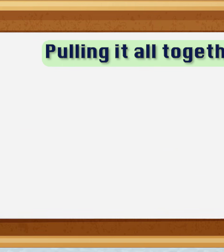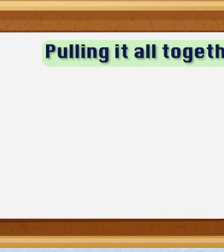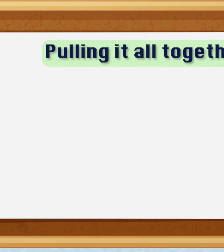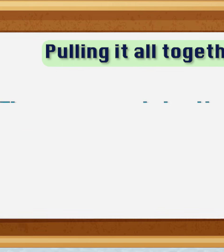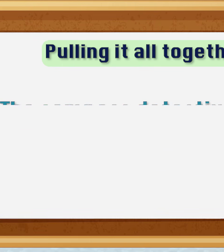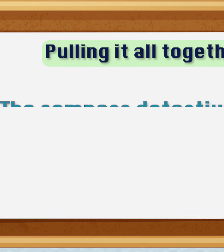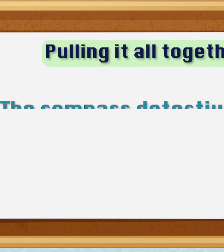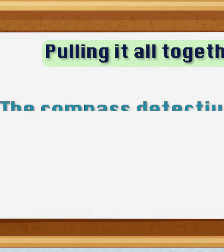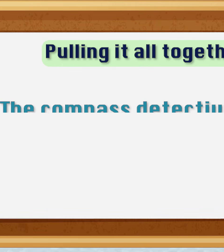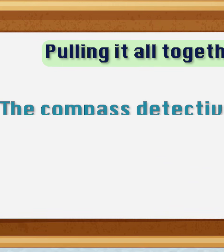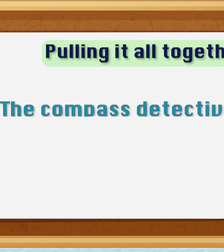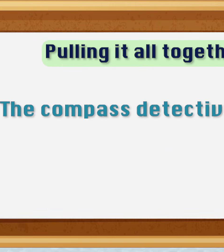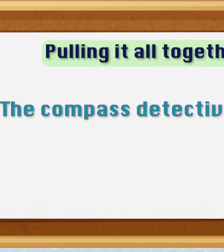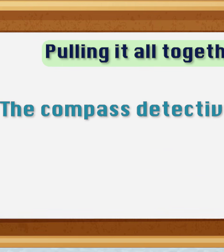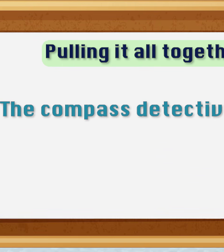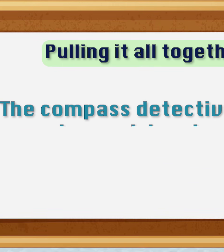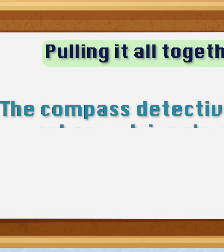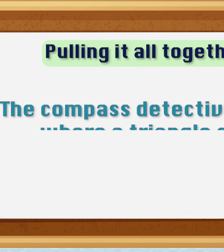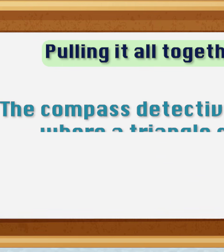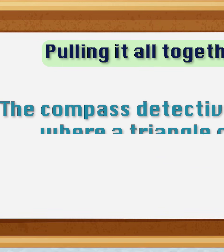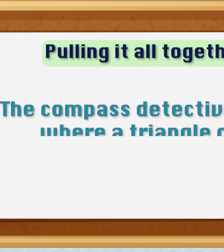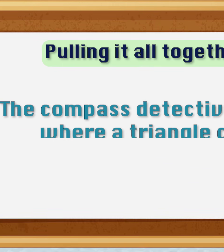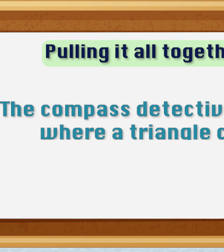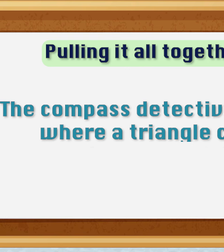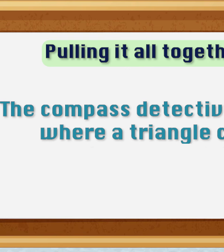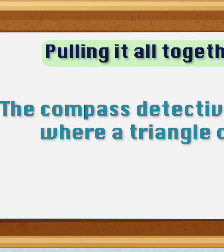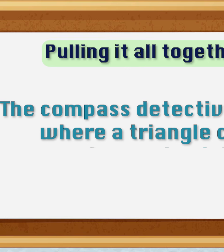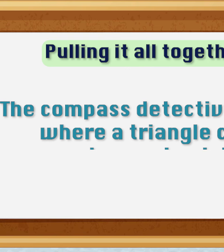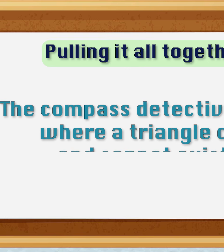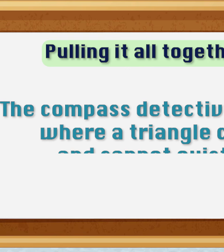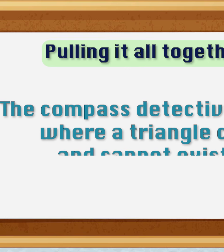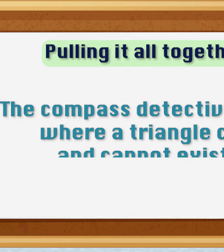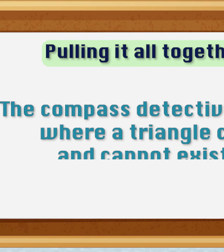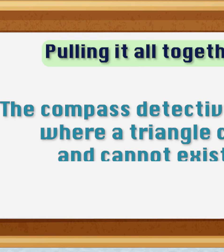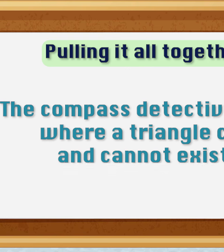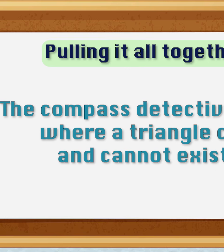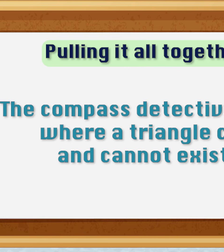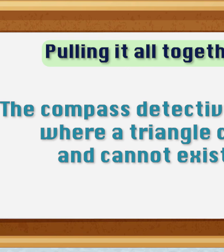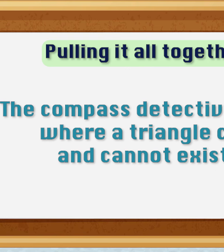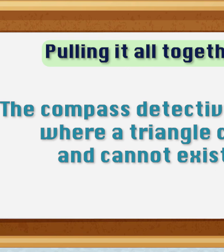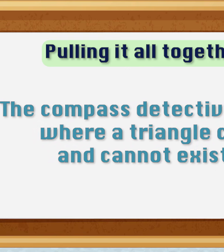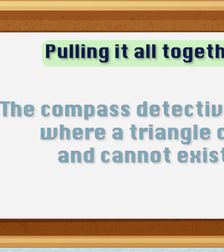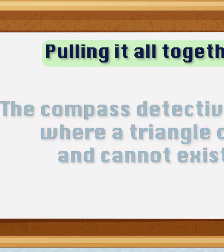The compass detective shows where a triangle can and cannot